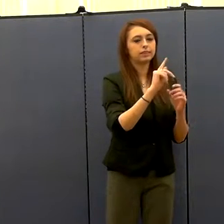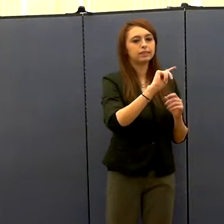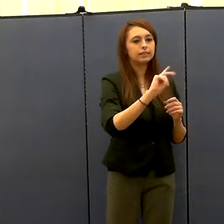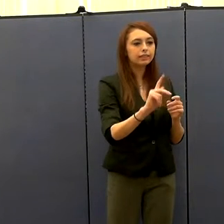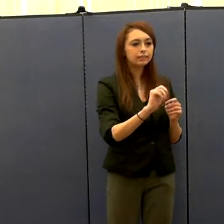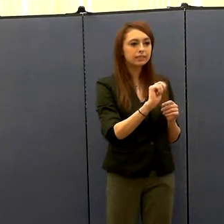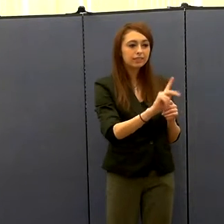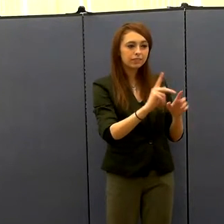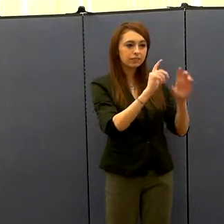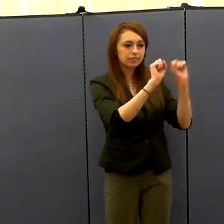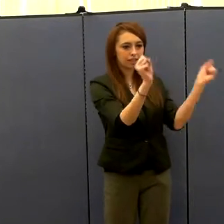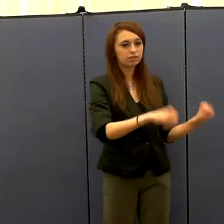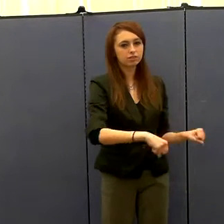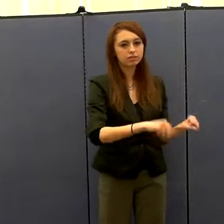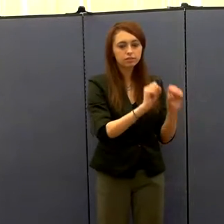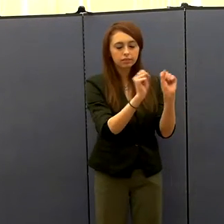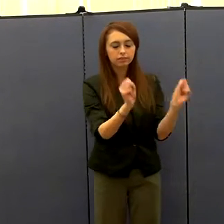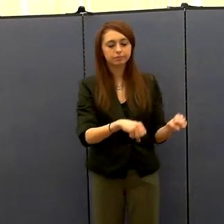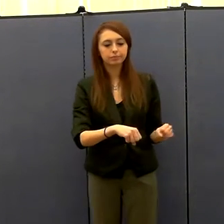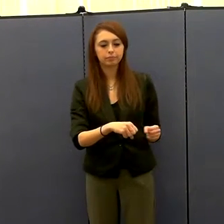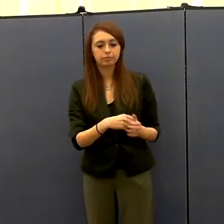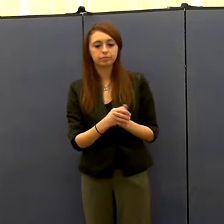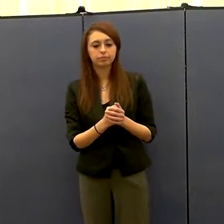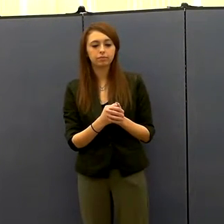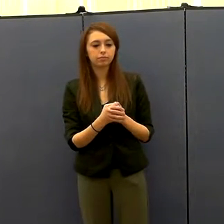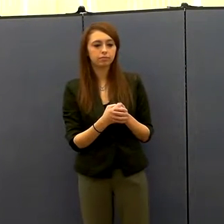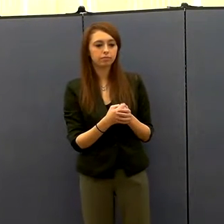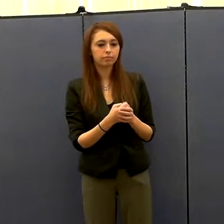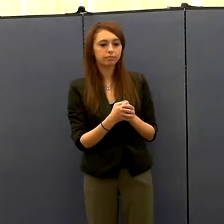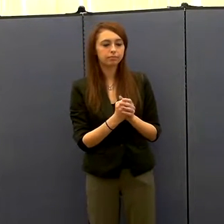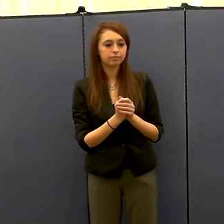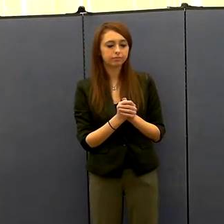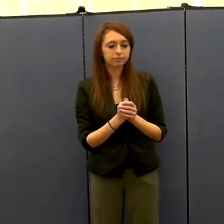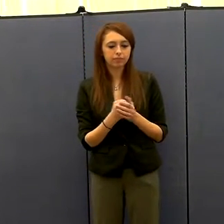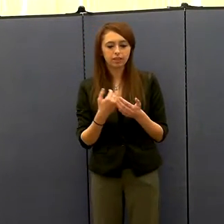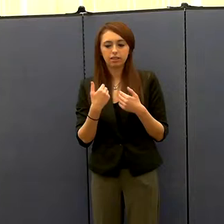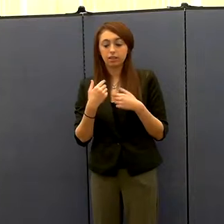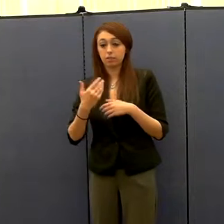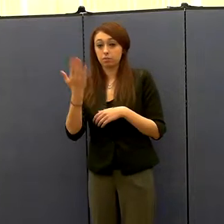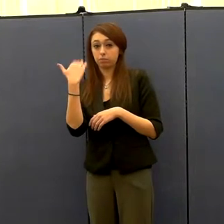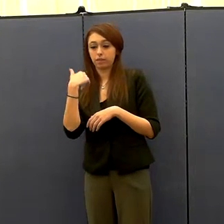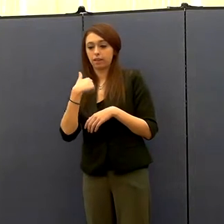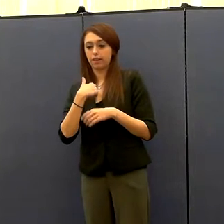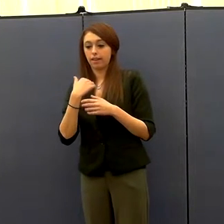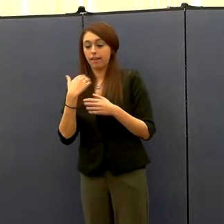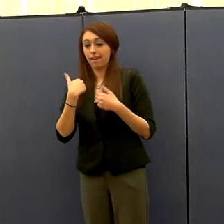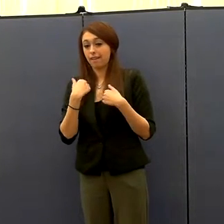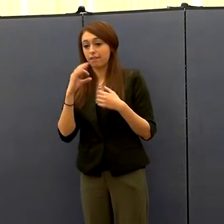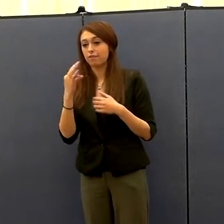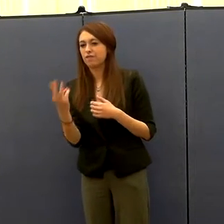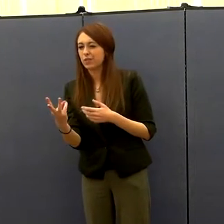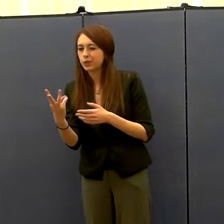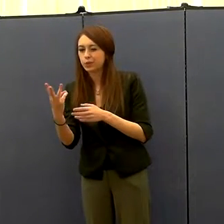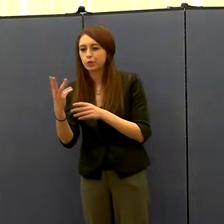we only had a few television stations. ABC, NBC,